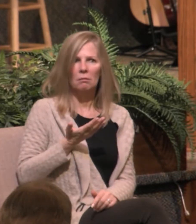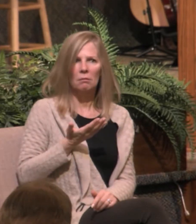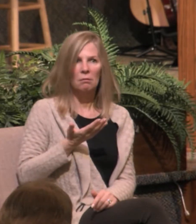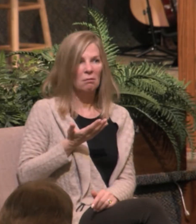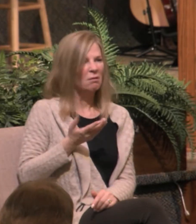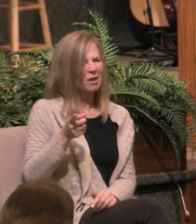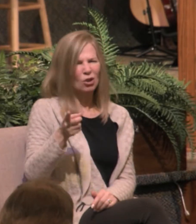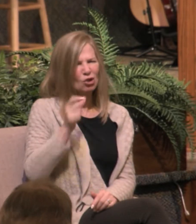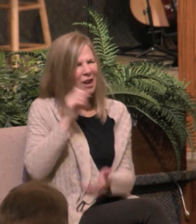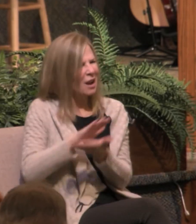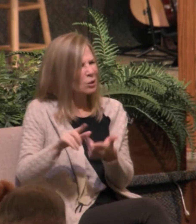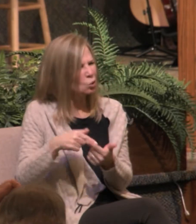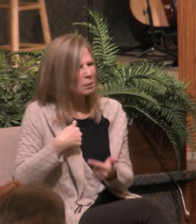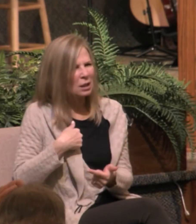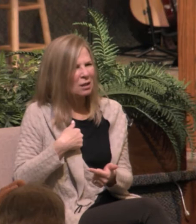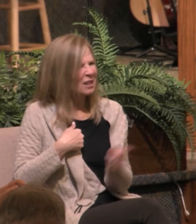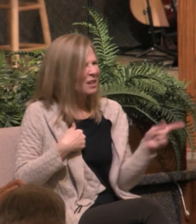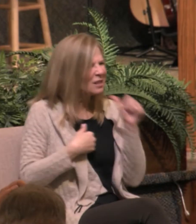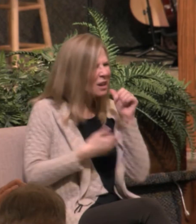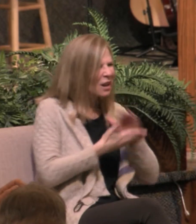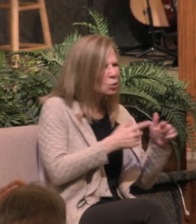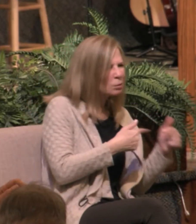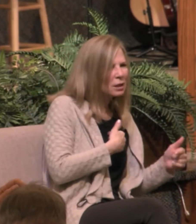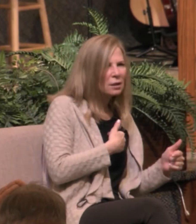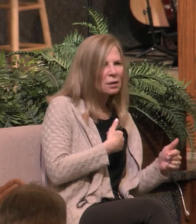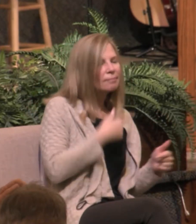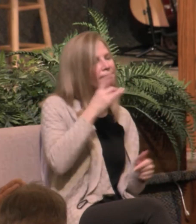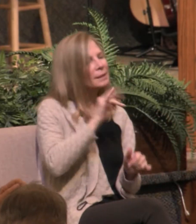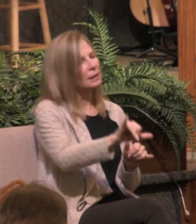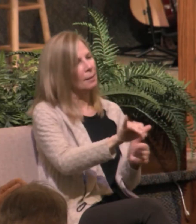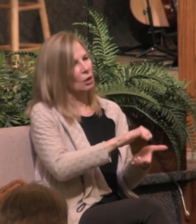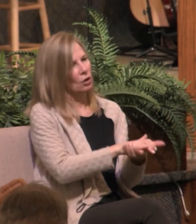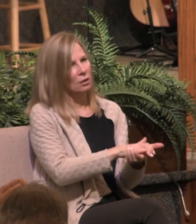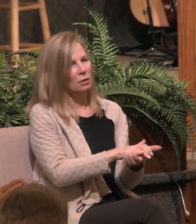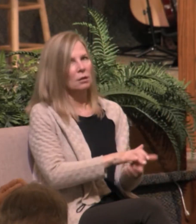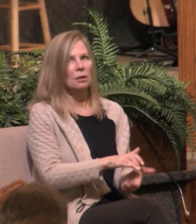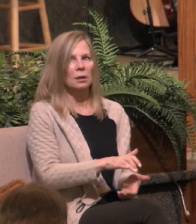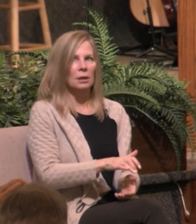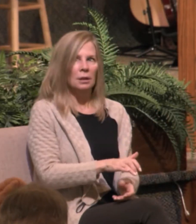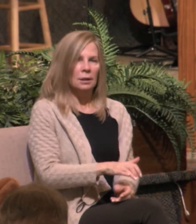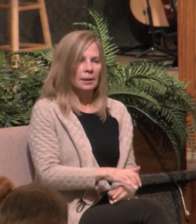But she's not very nice, but he's not very... God says stay married.